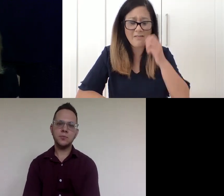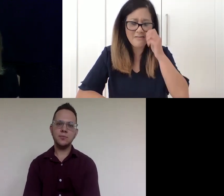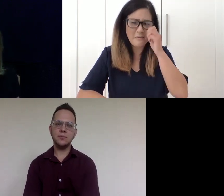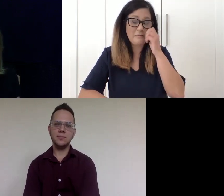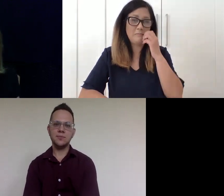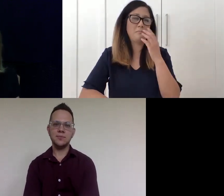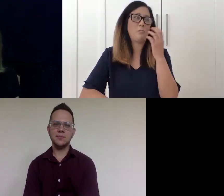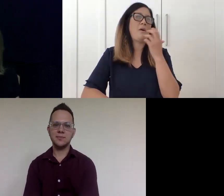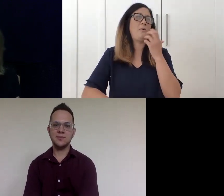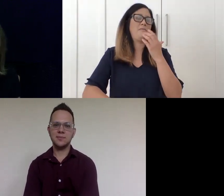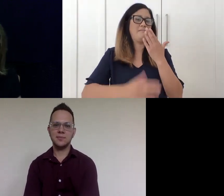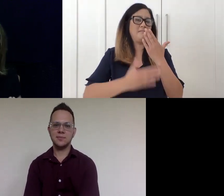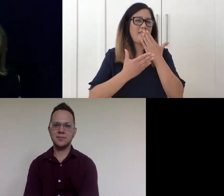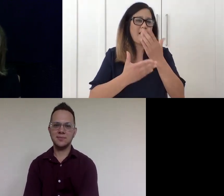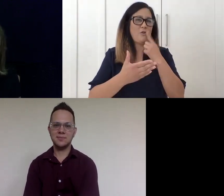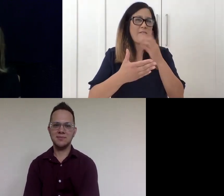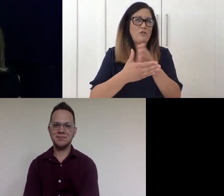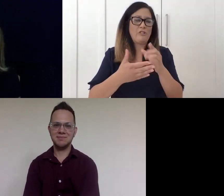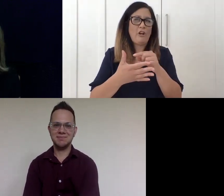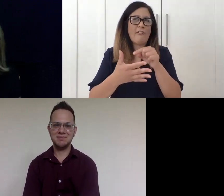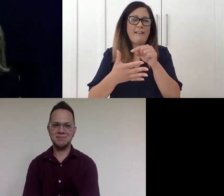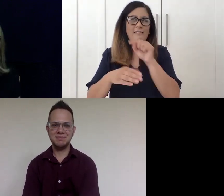better prepared to prevent HIV.